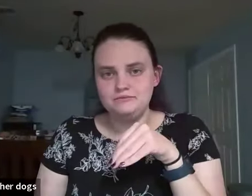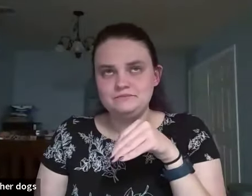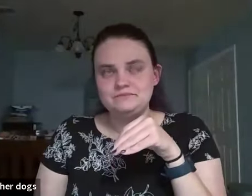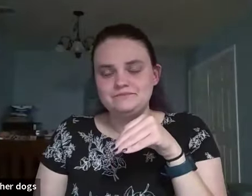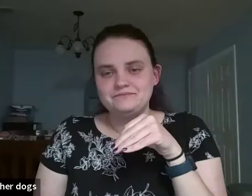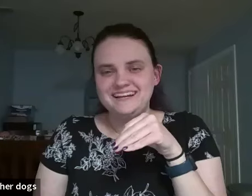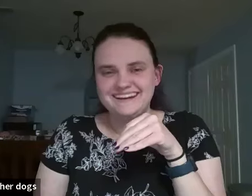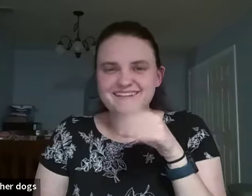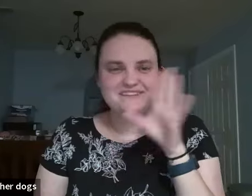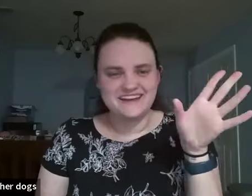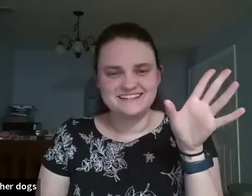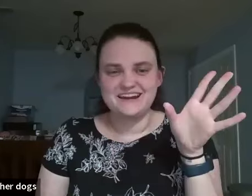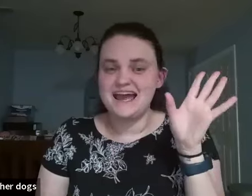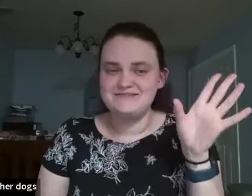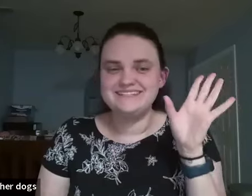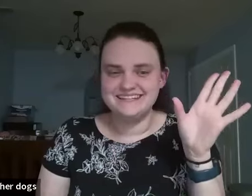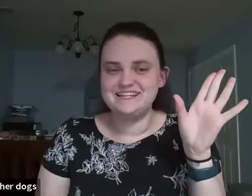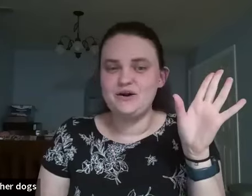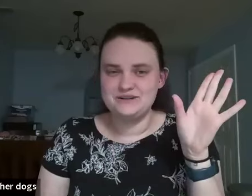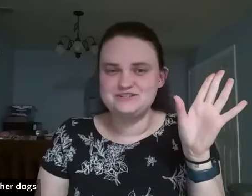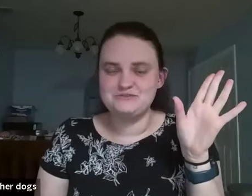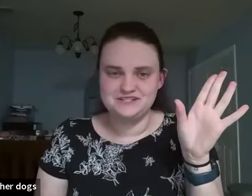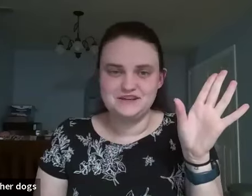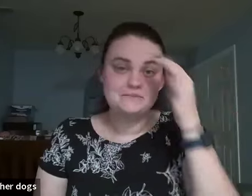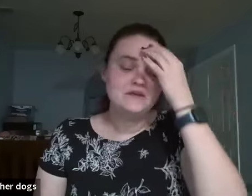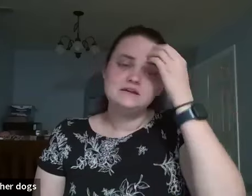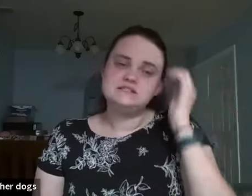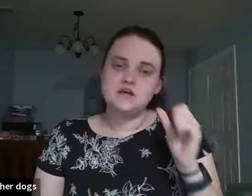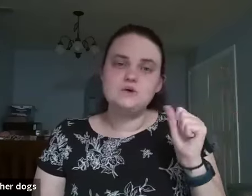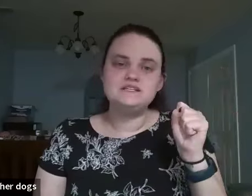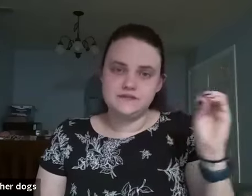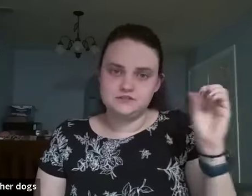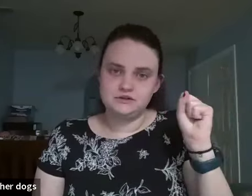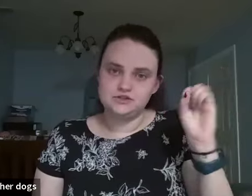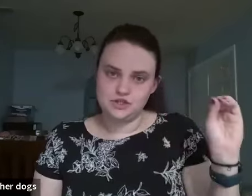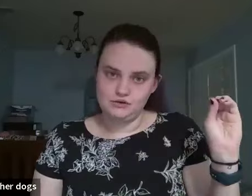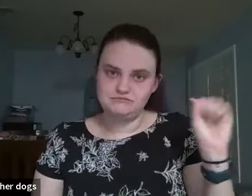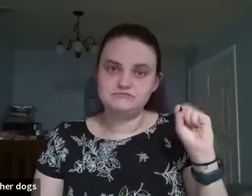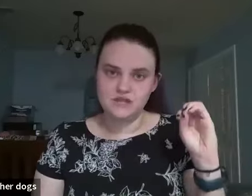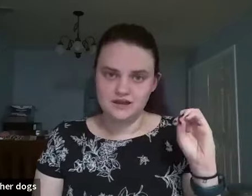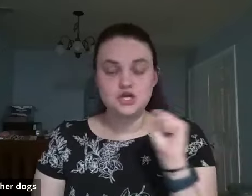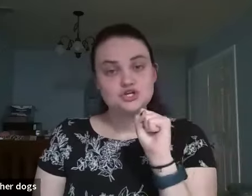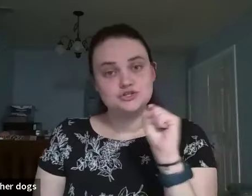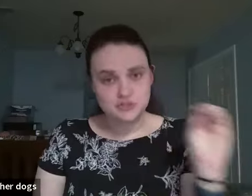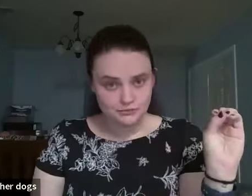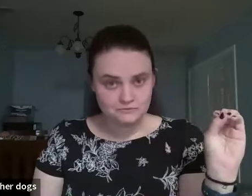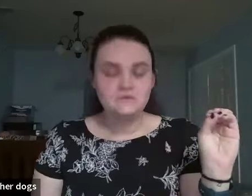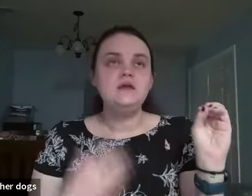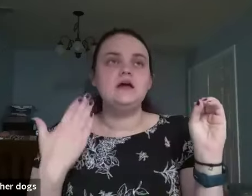So I love that I did it. I have a tendency to always use the word so. So is finger spelled so. Okay. So